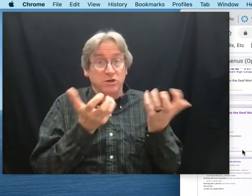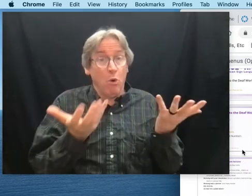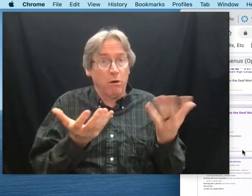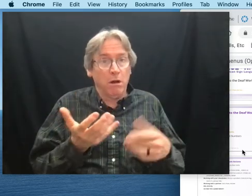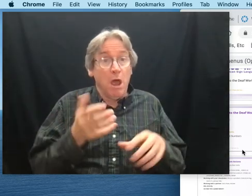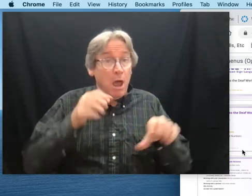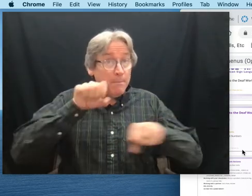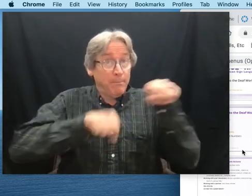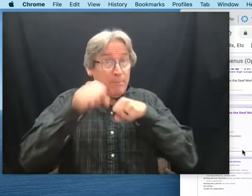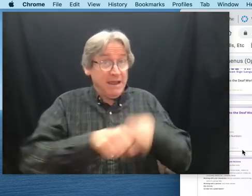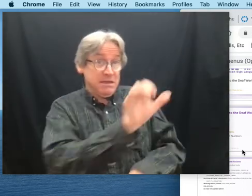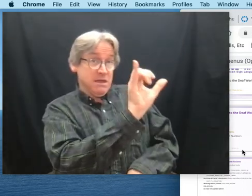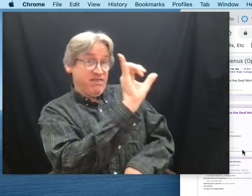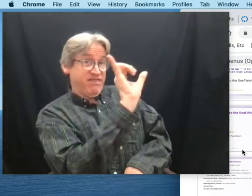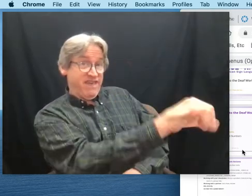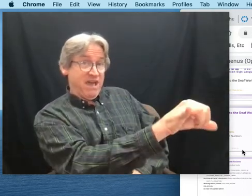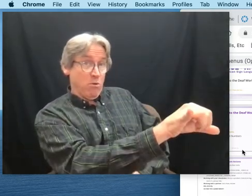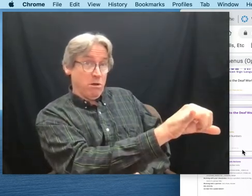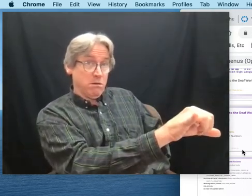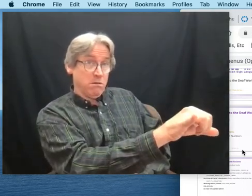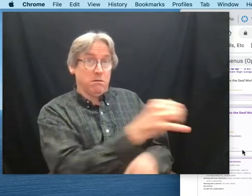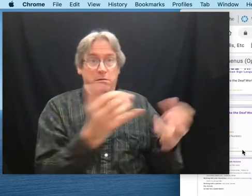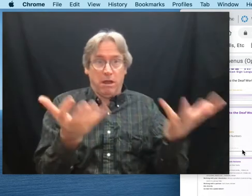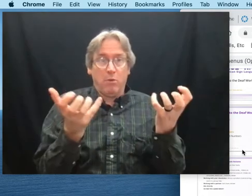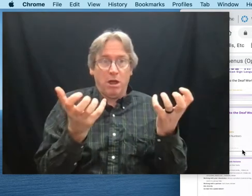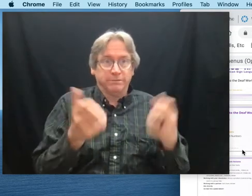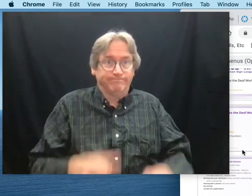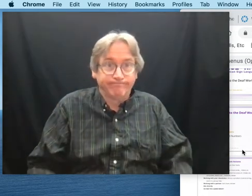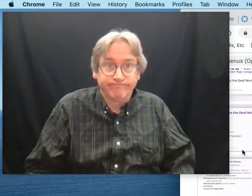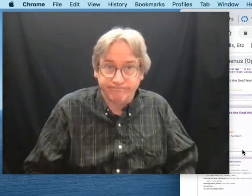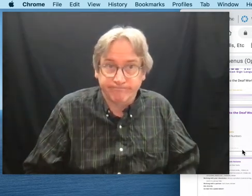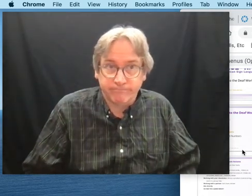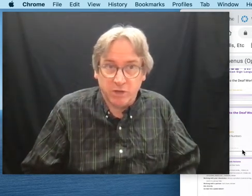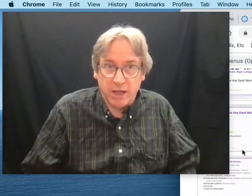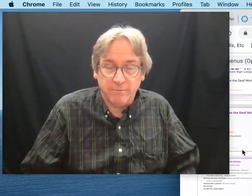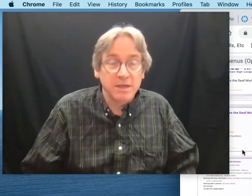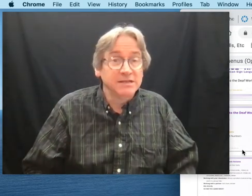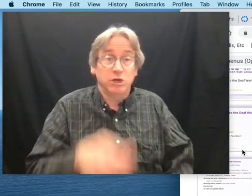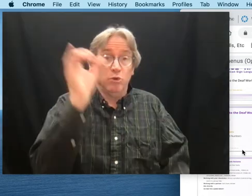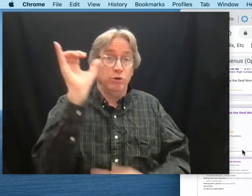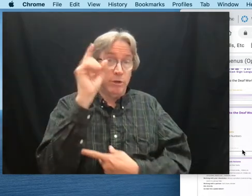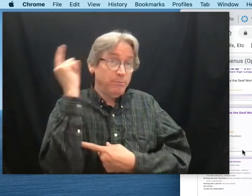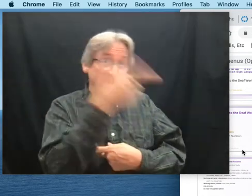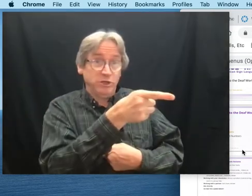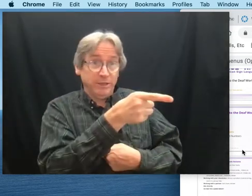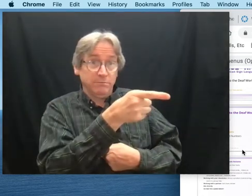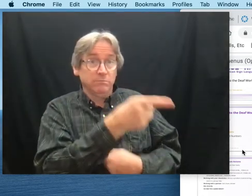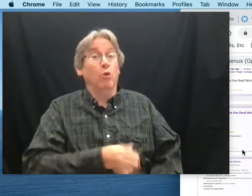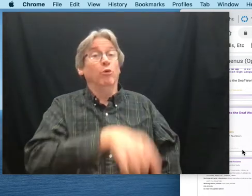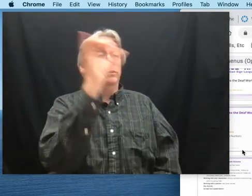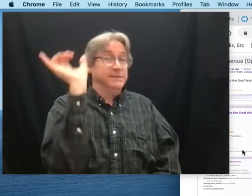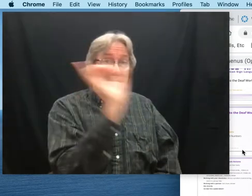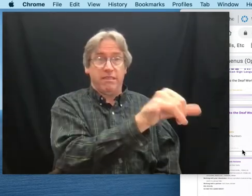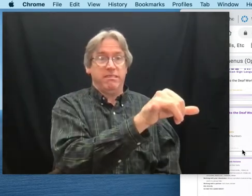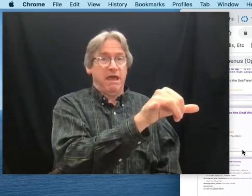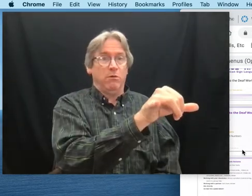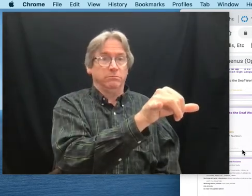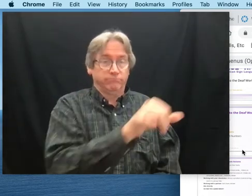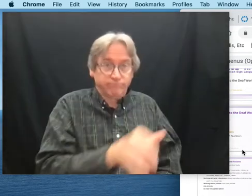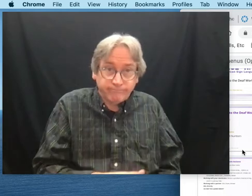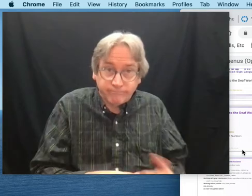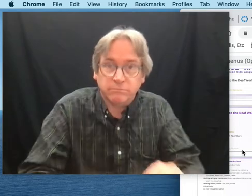want, or bike that one I want. Okay. So you can point to it or you can say